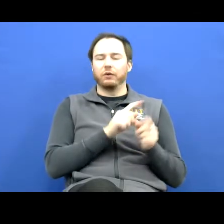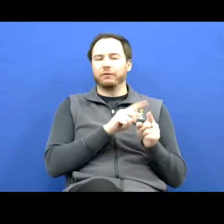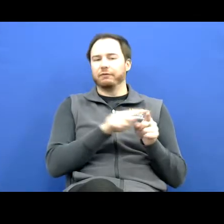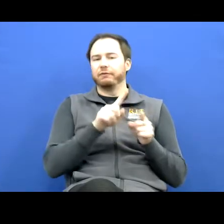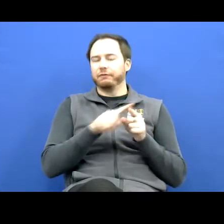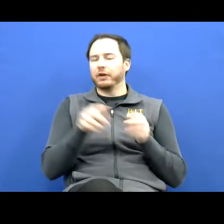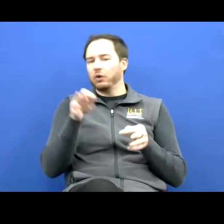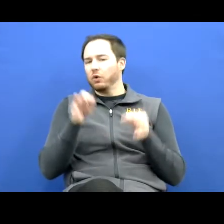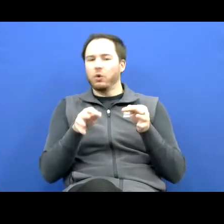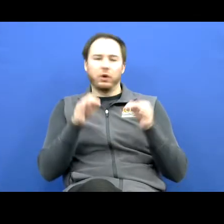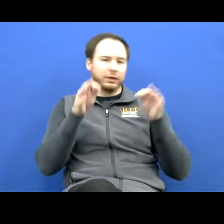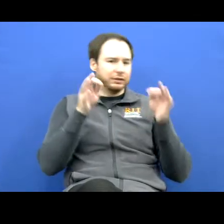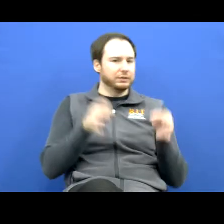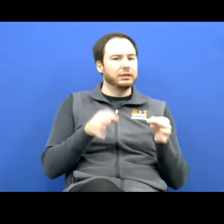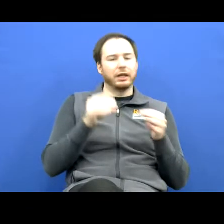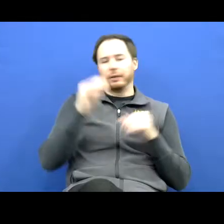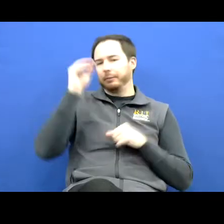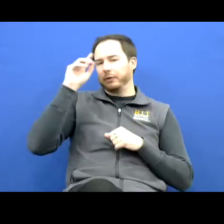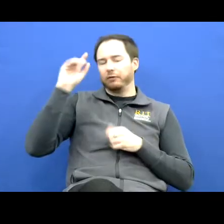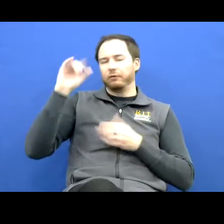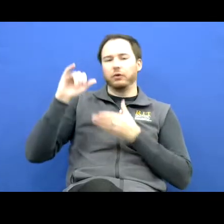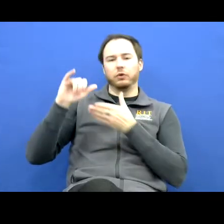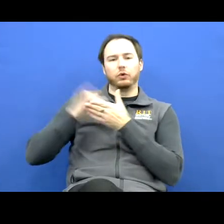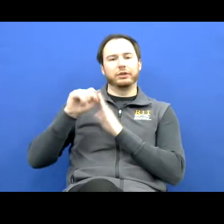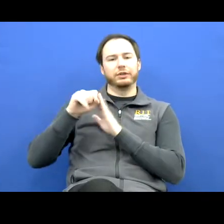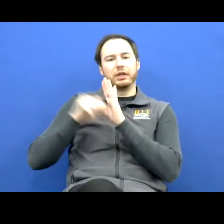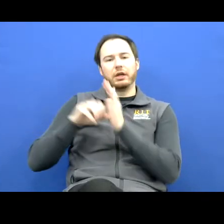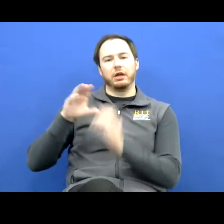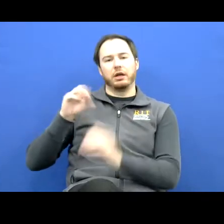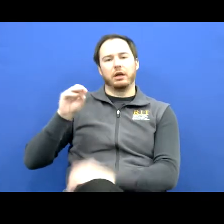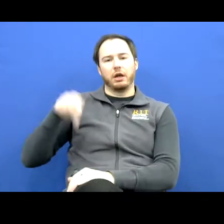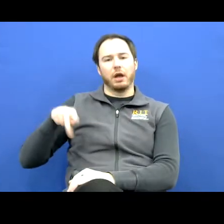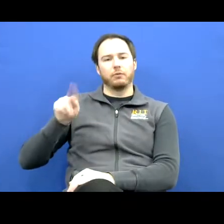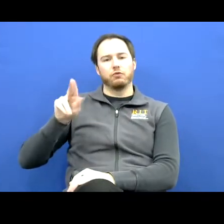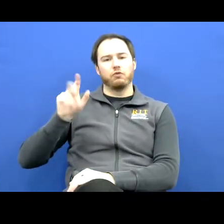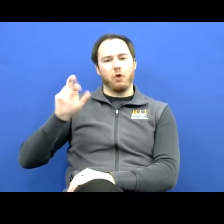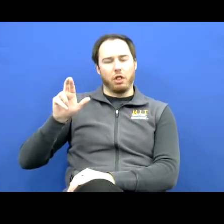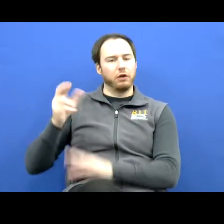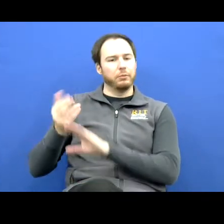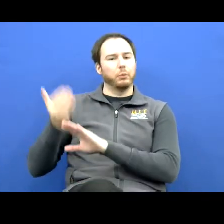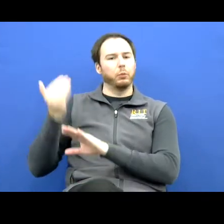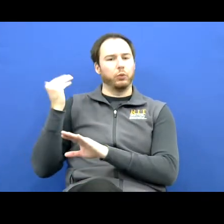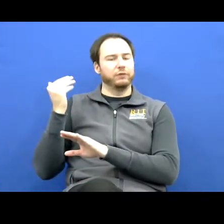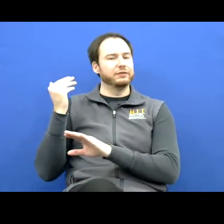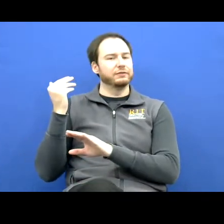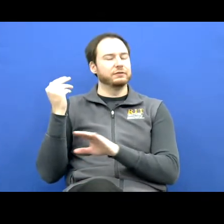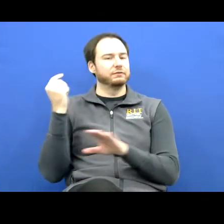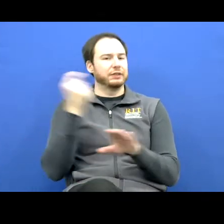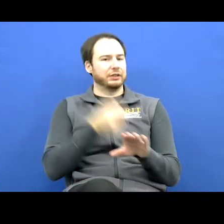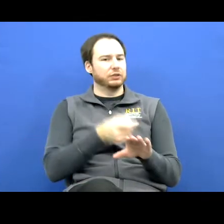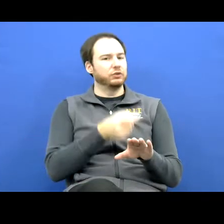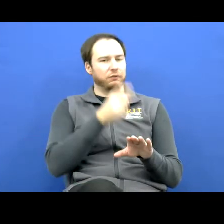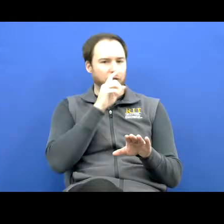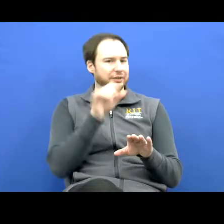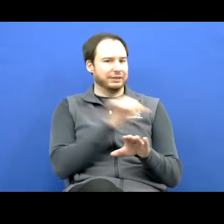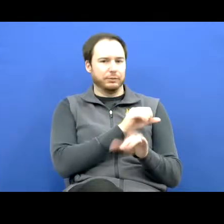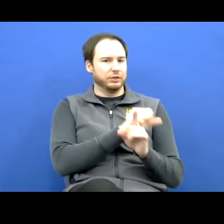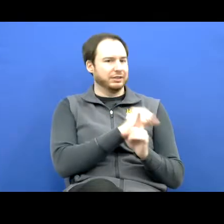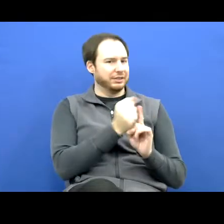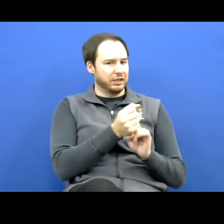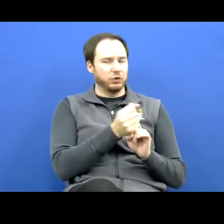and opinions of the New York State Comptroller previously issued in similar